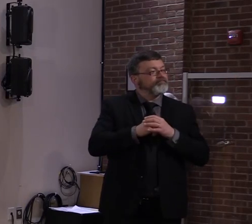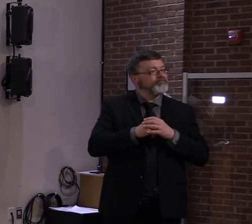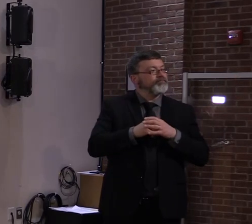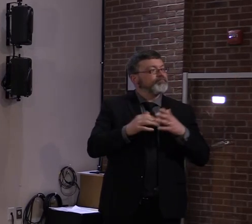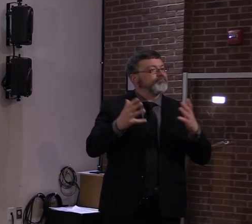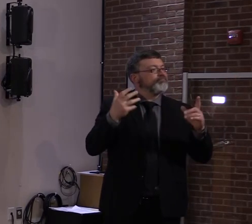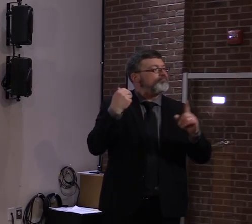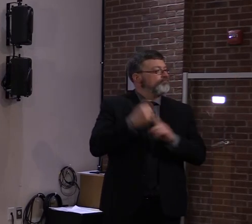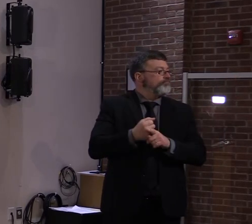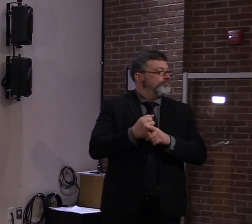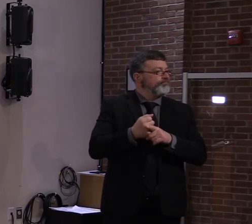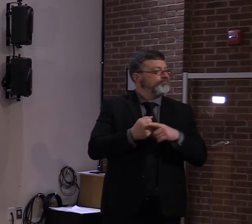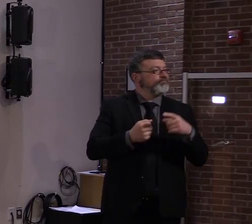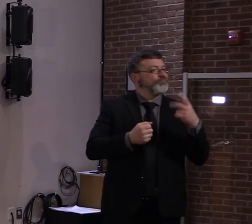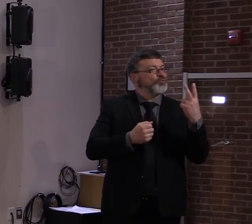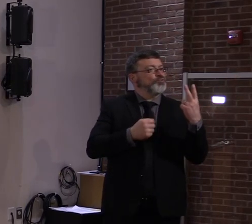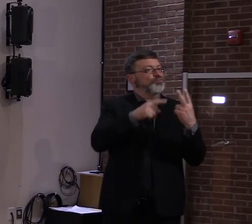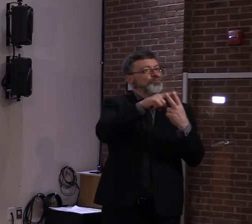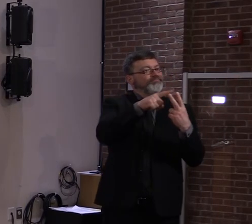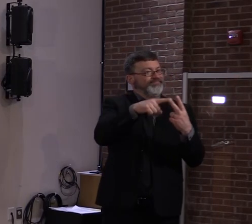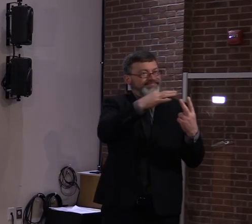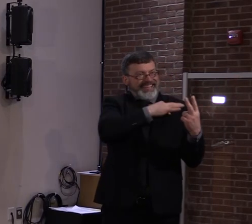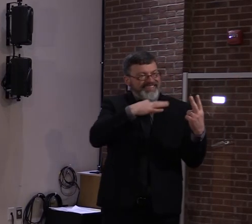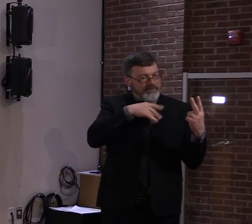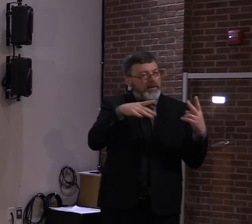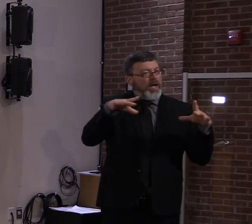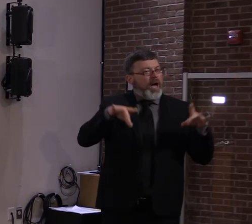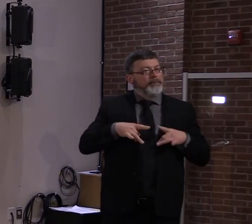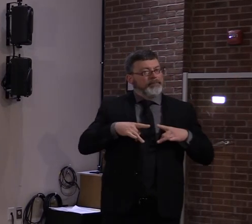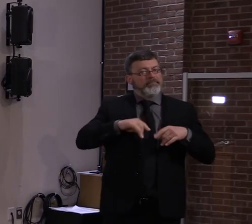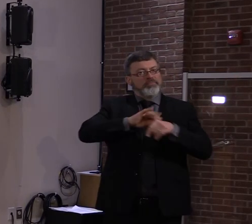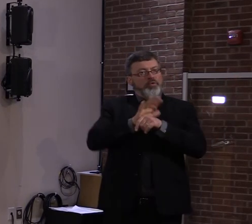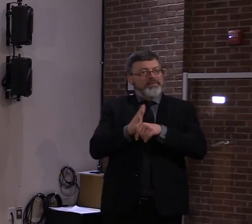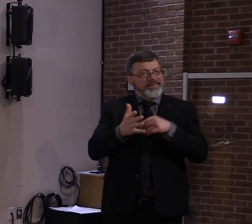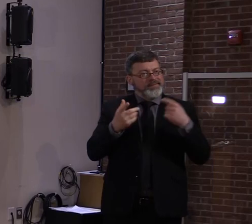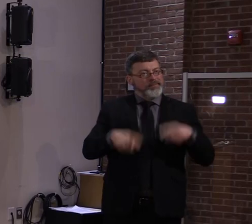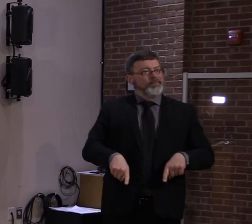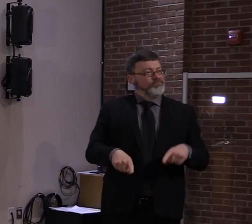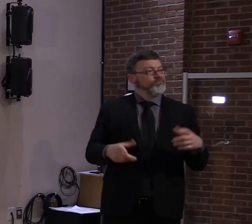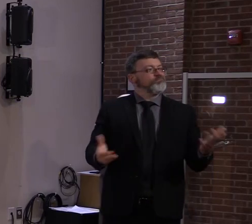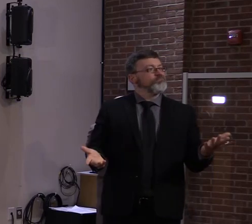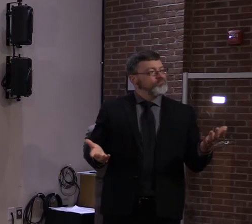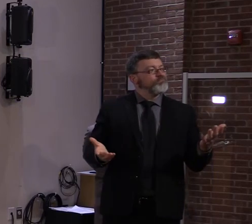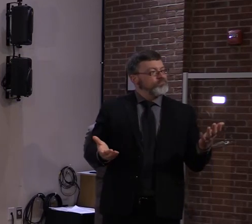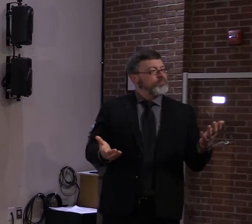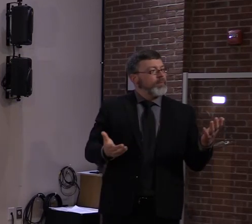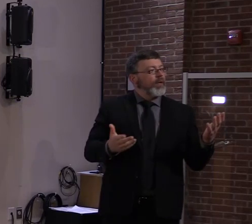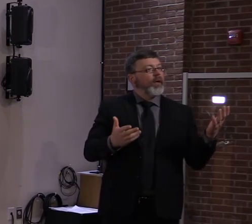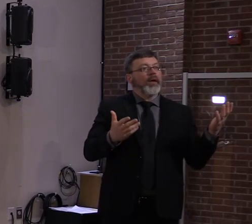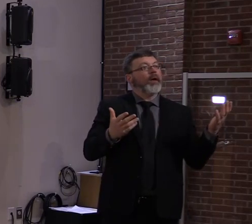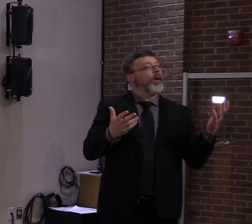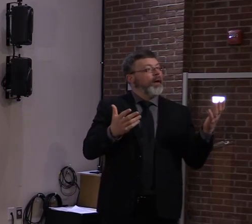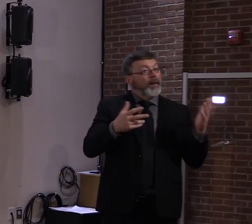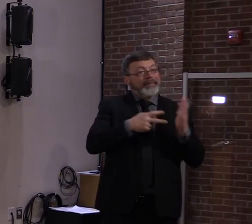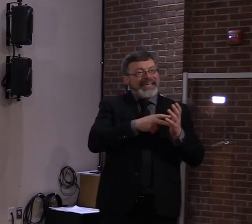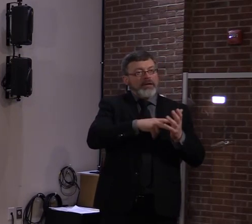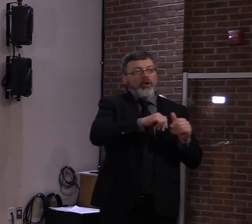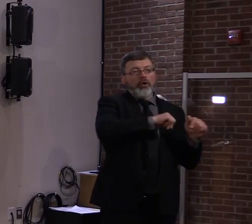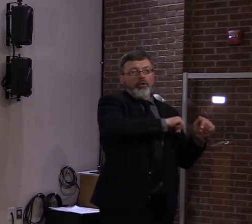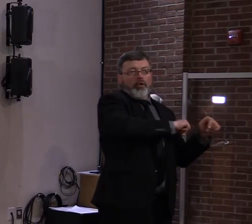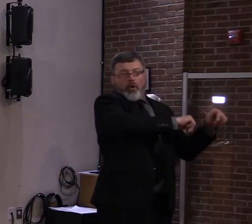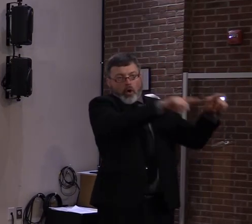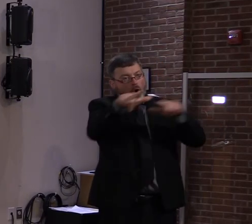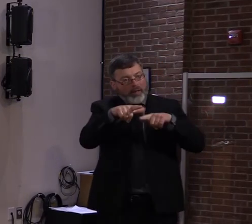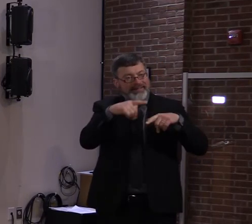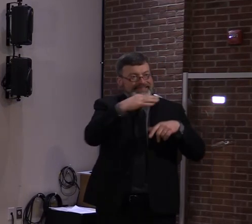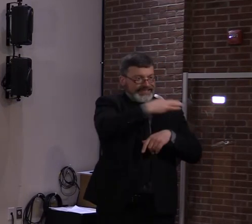in a facility-wide quarantine. Skilled nursing staff were some of the first that were offered the vaccine